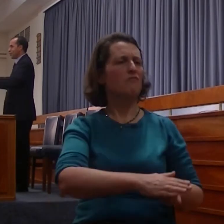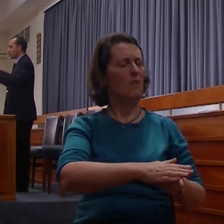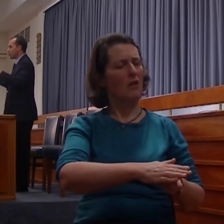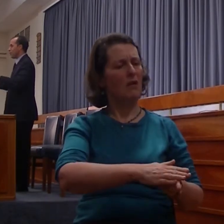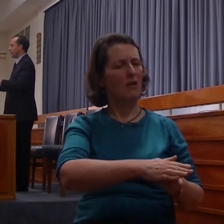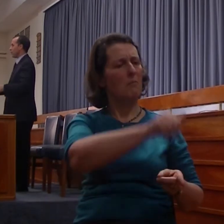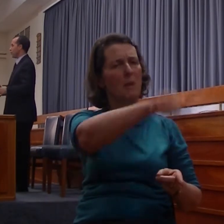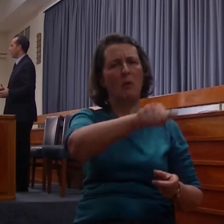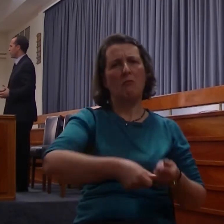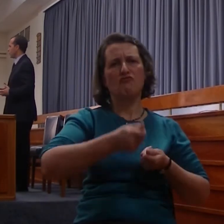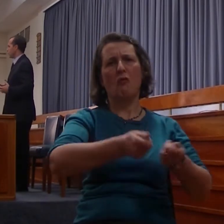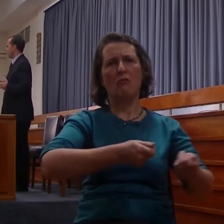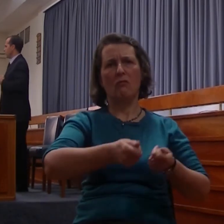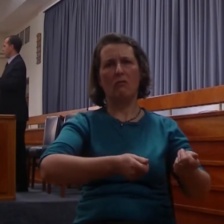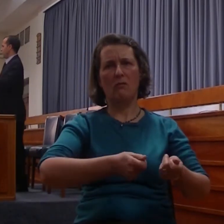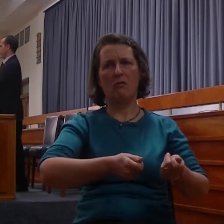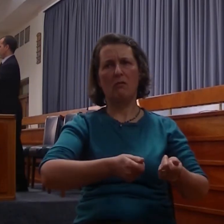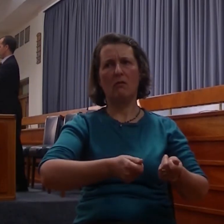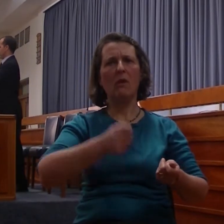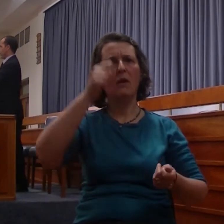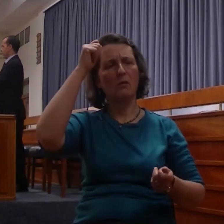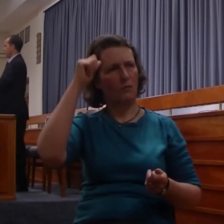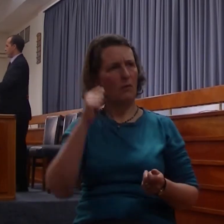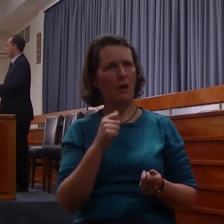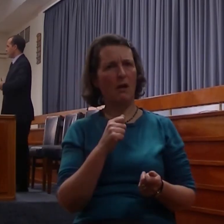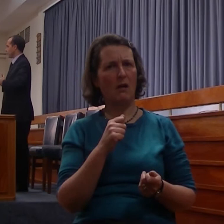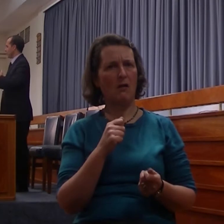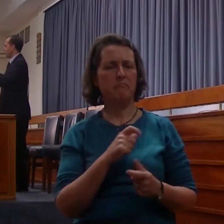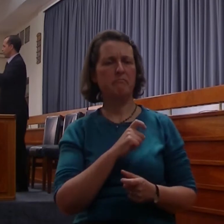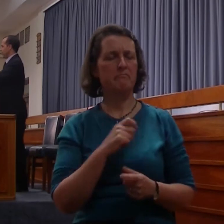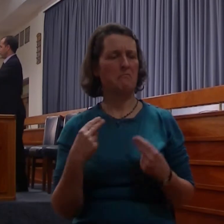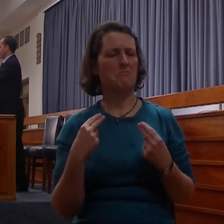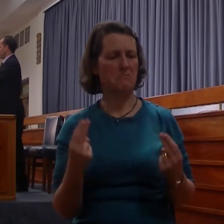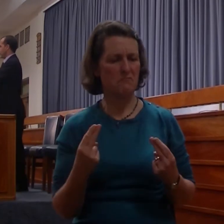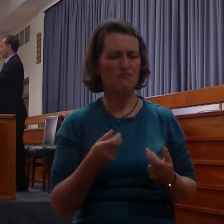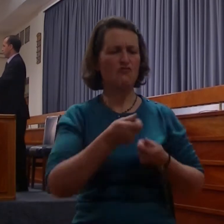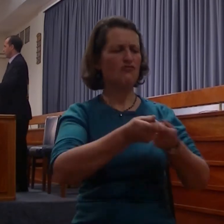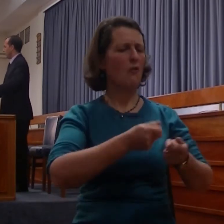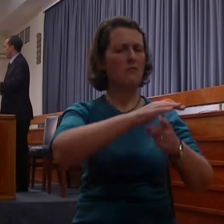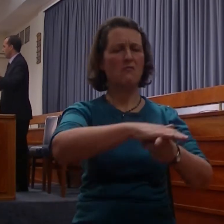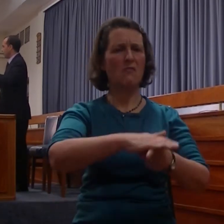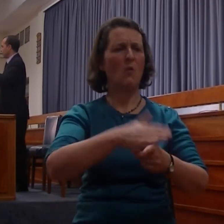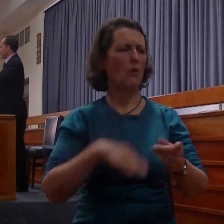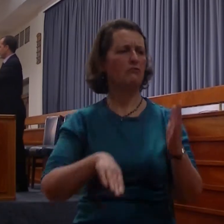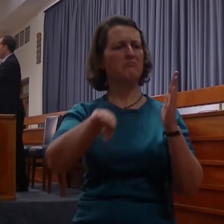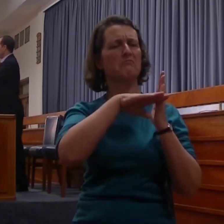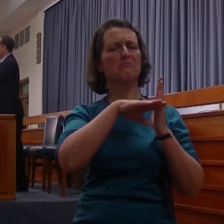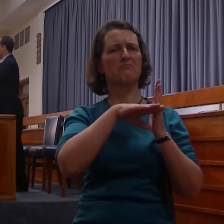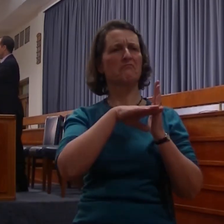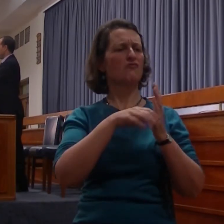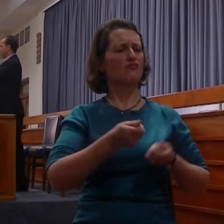people. Like Diotrephes in 3 John verse 9, those people who wanted to be